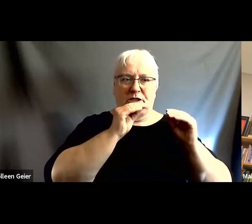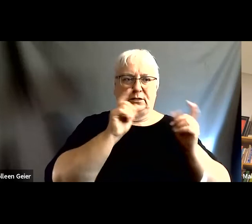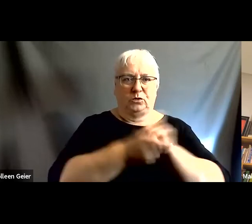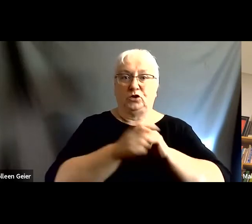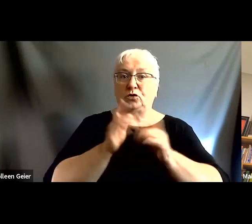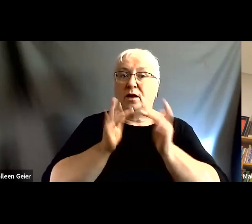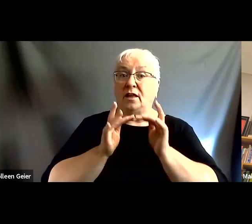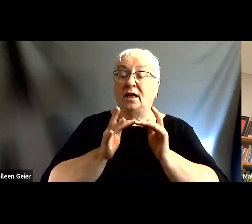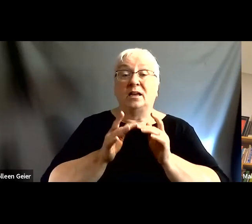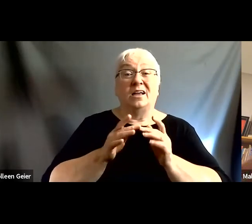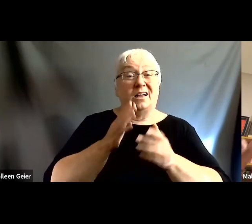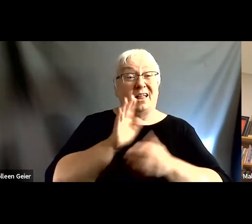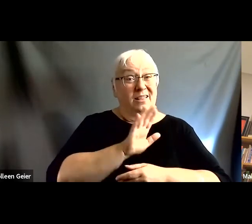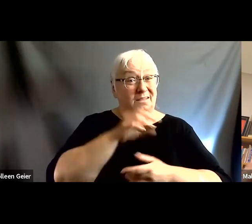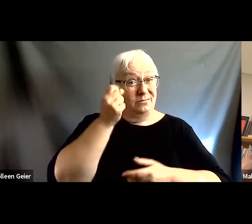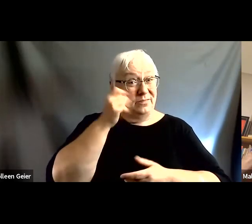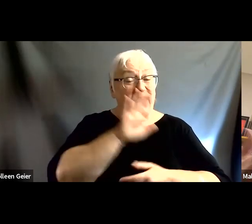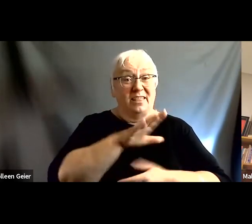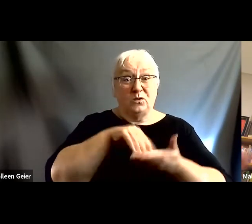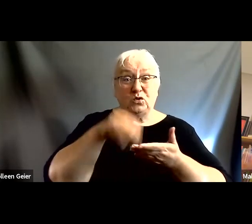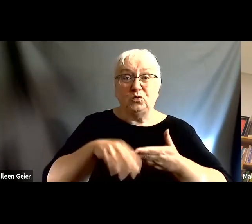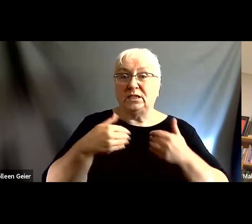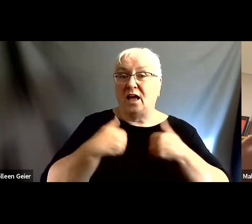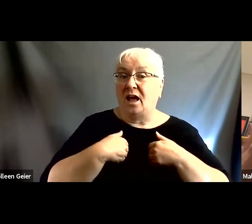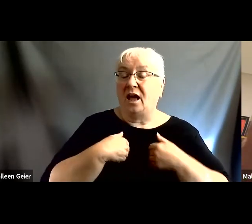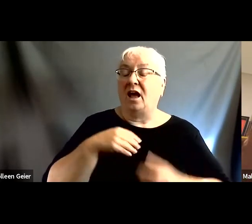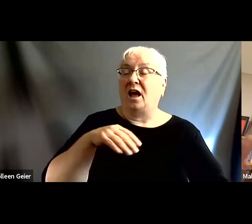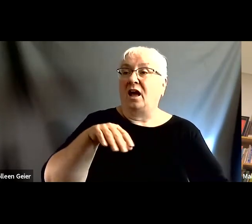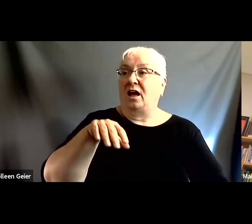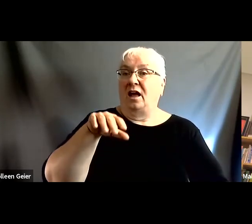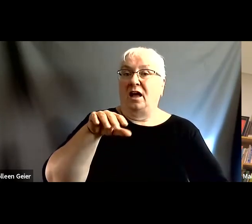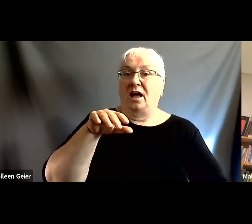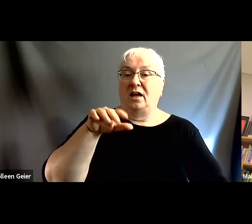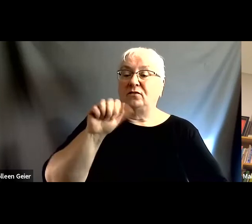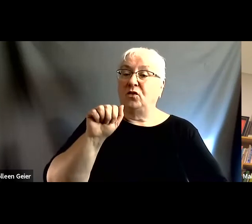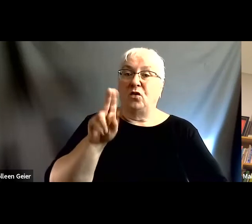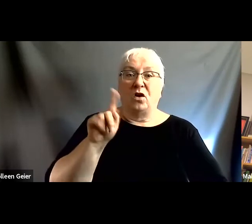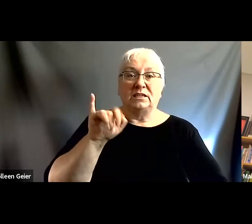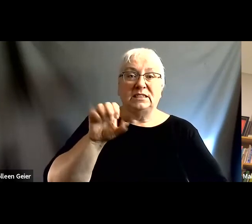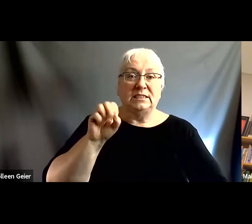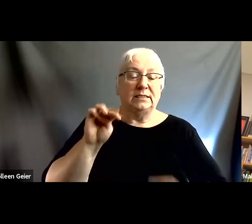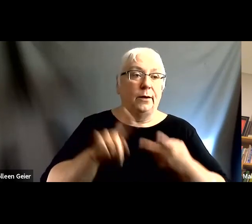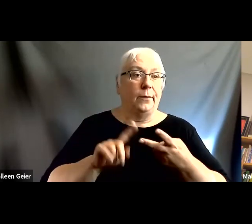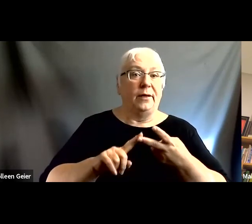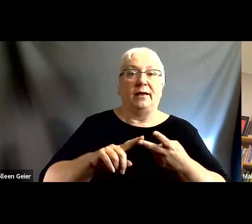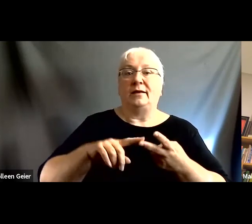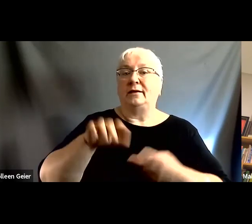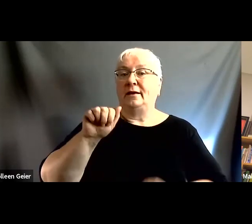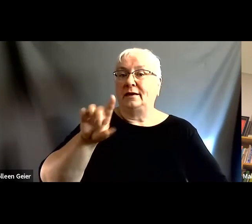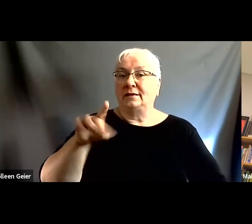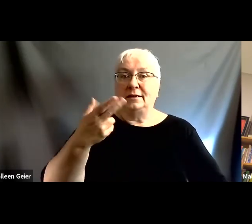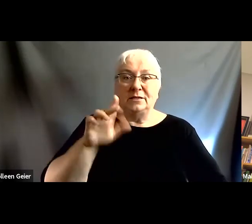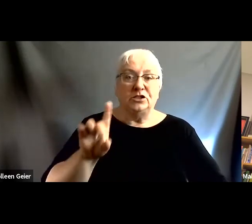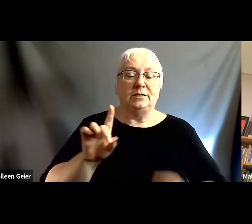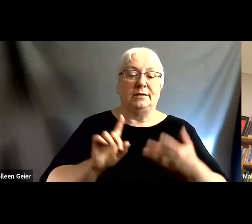children who have dyslexia and dysgraphia and attention deficit problems. It is a